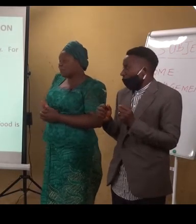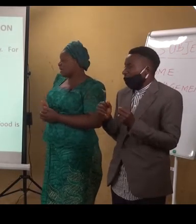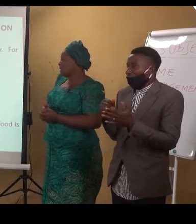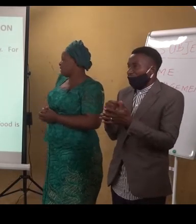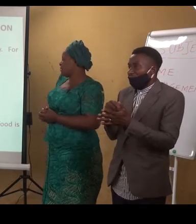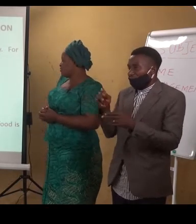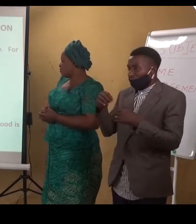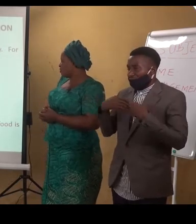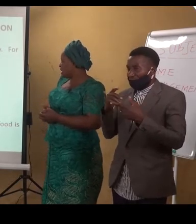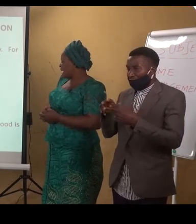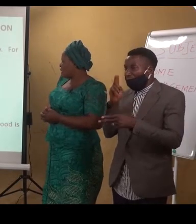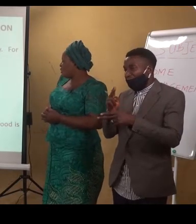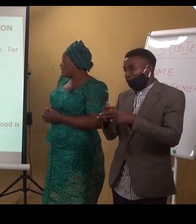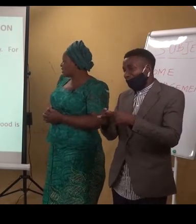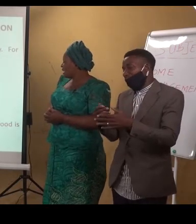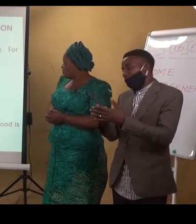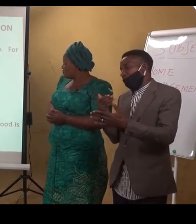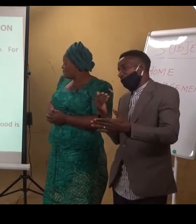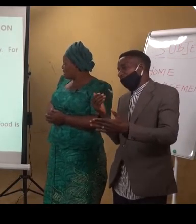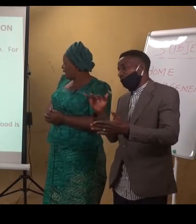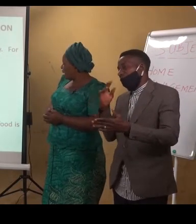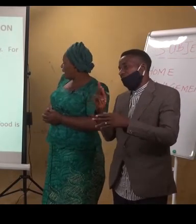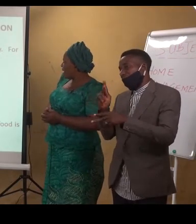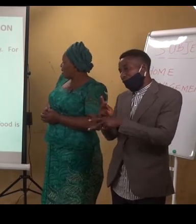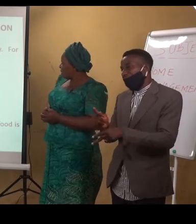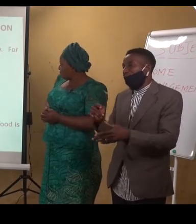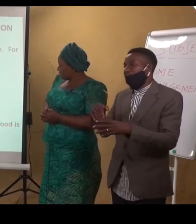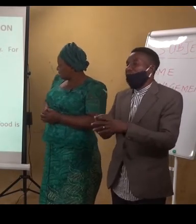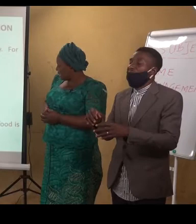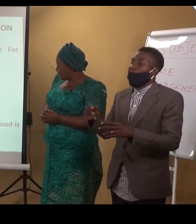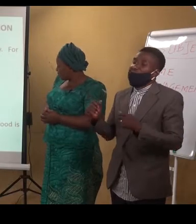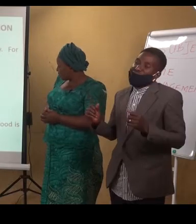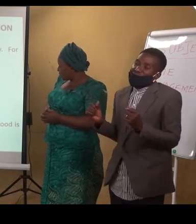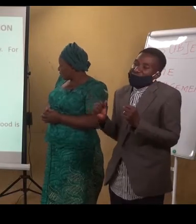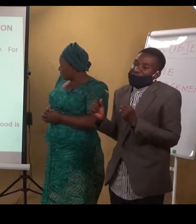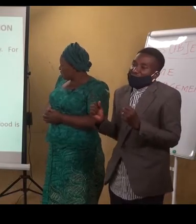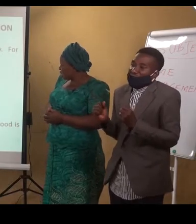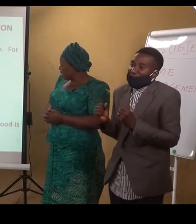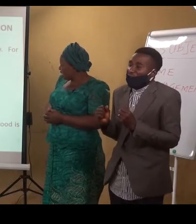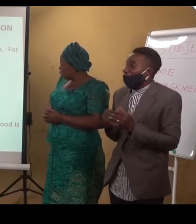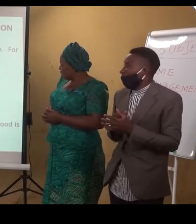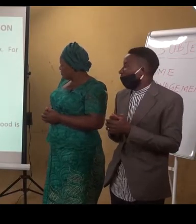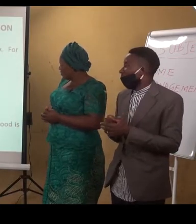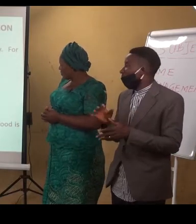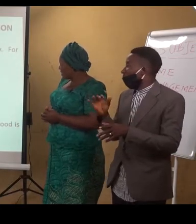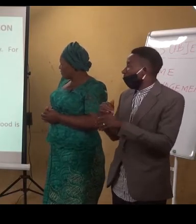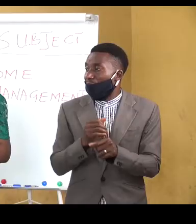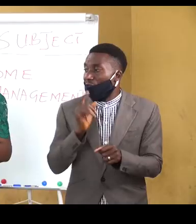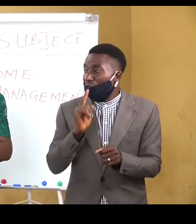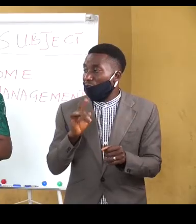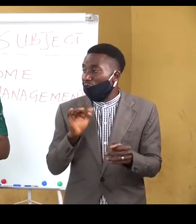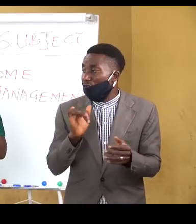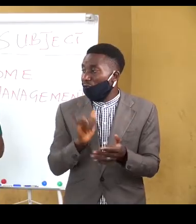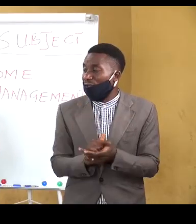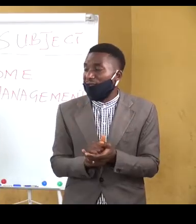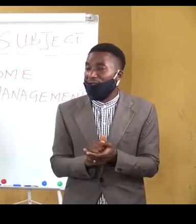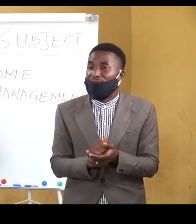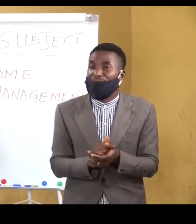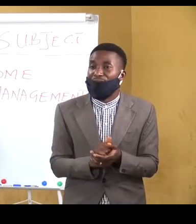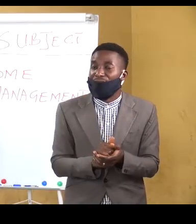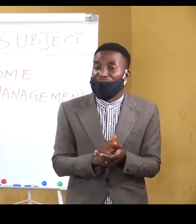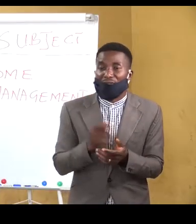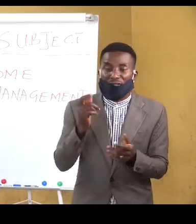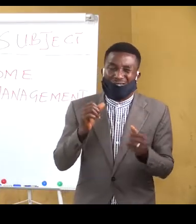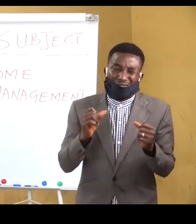labeled properly before they are what? Before they are preserved. Make sure that the equipment for preserving the food, for example,